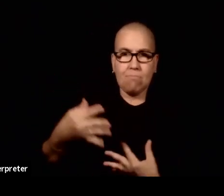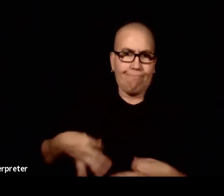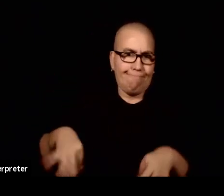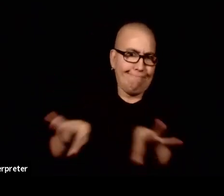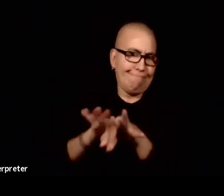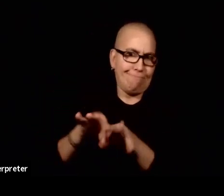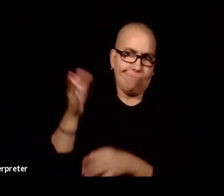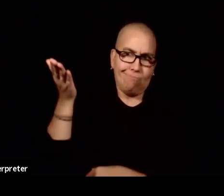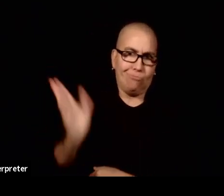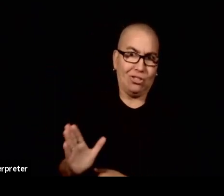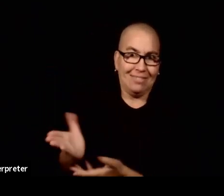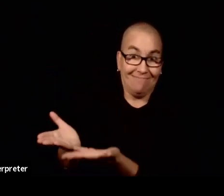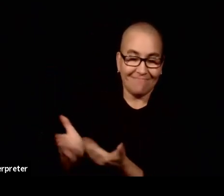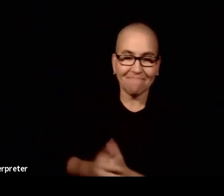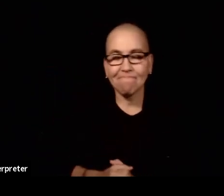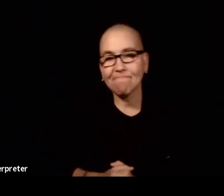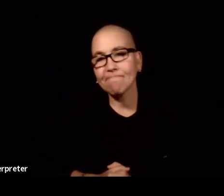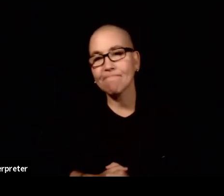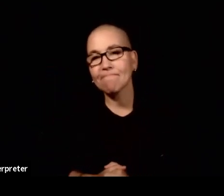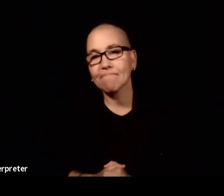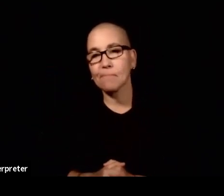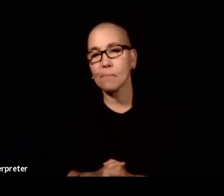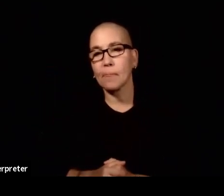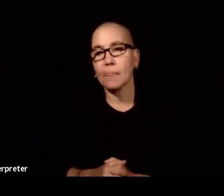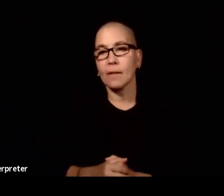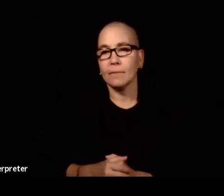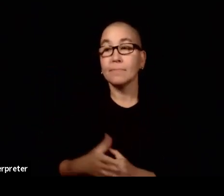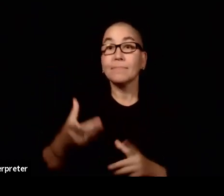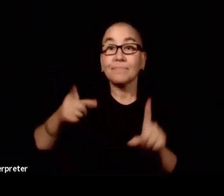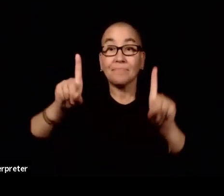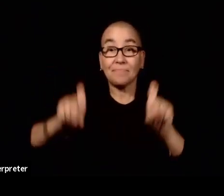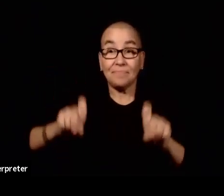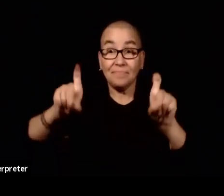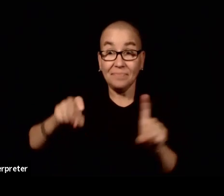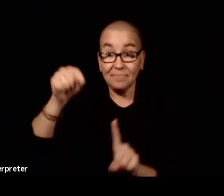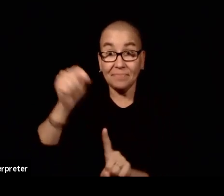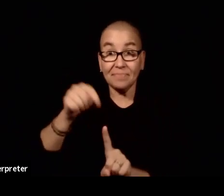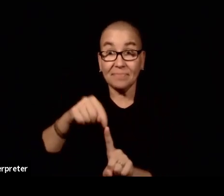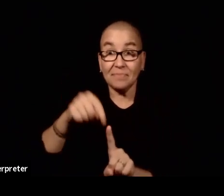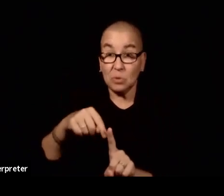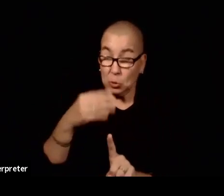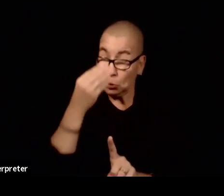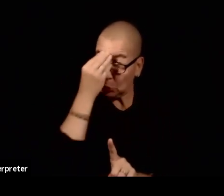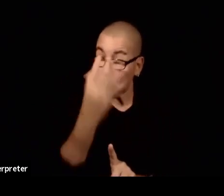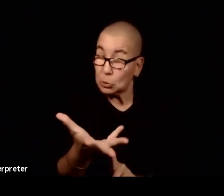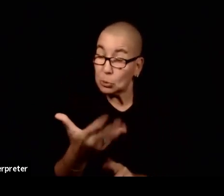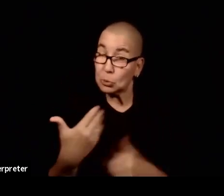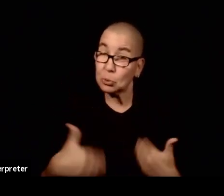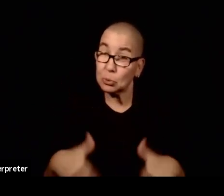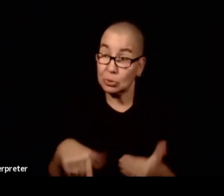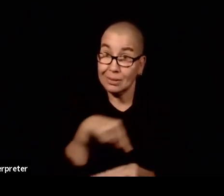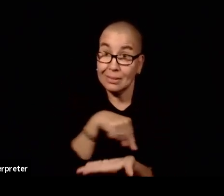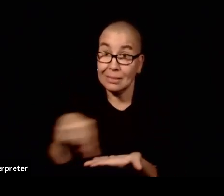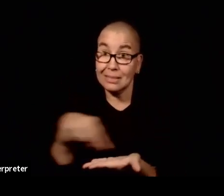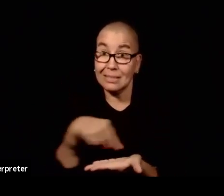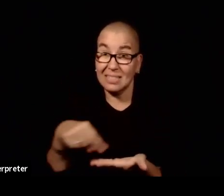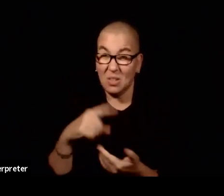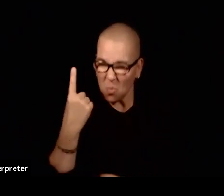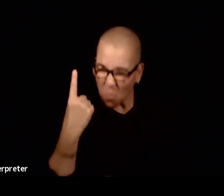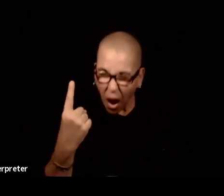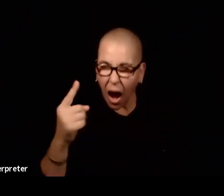actually crossed yesterday. This week, we hit 1 million total tests having been completed in